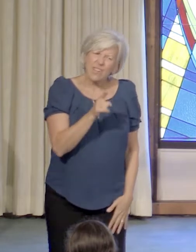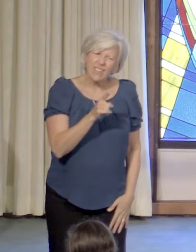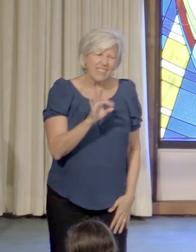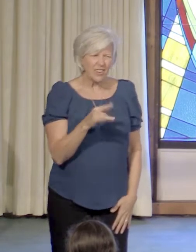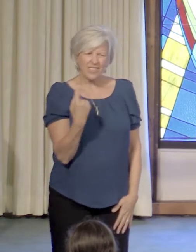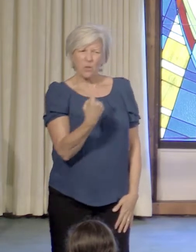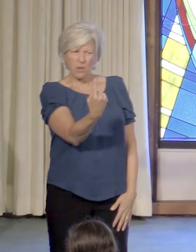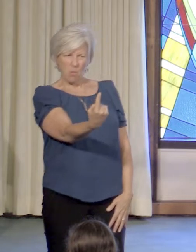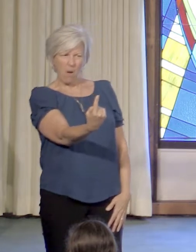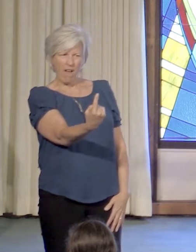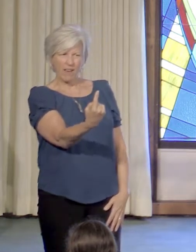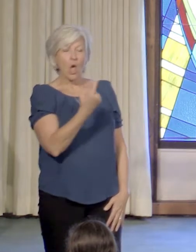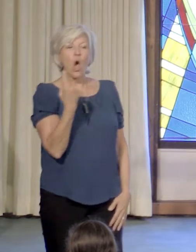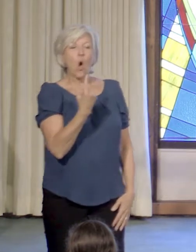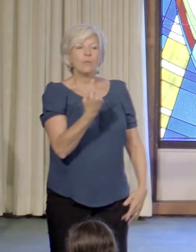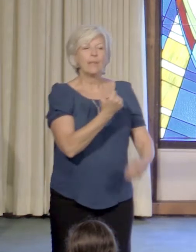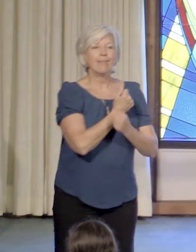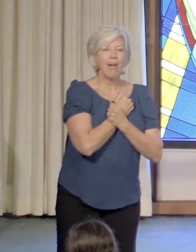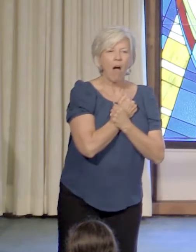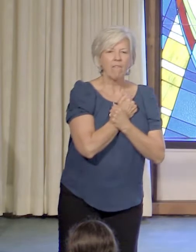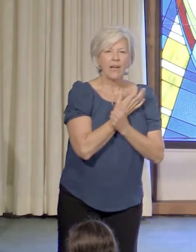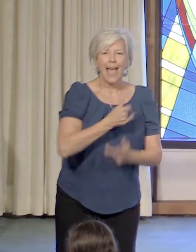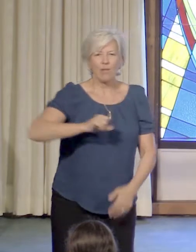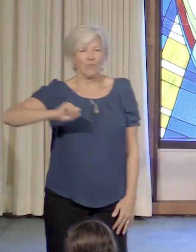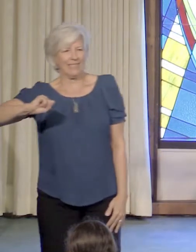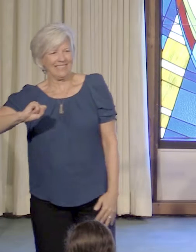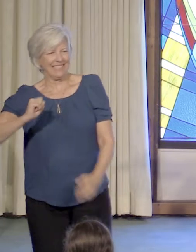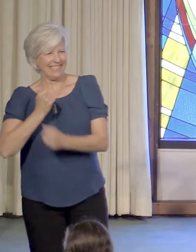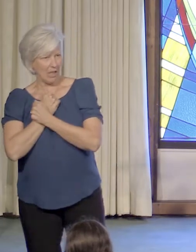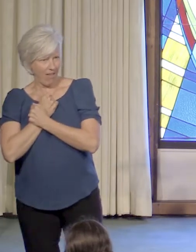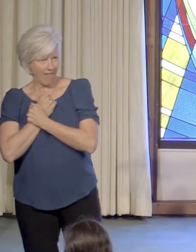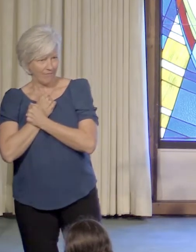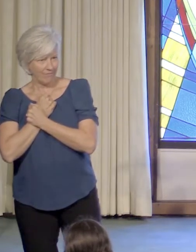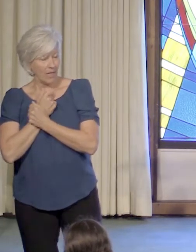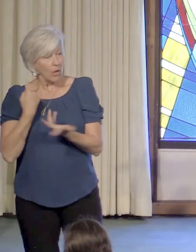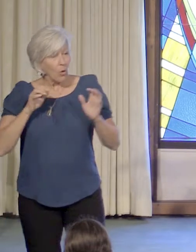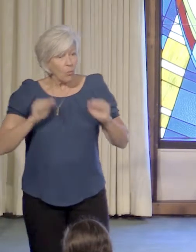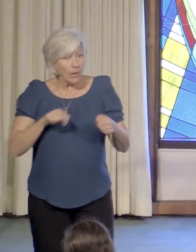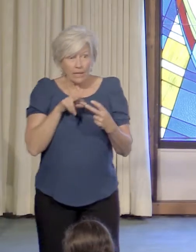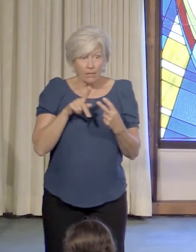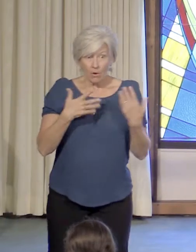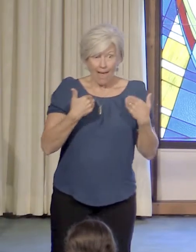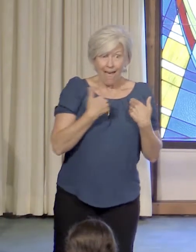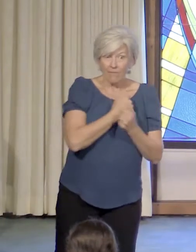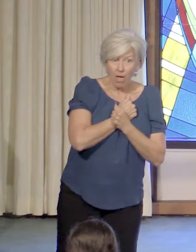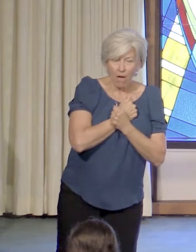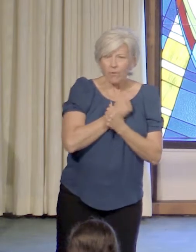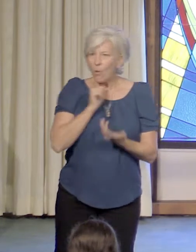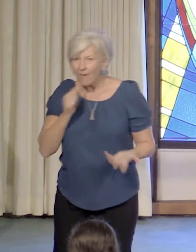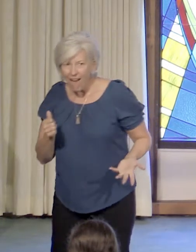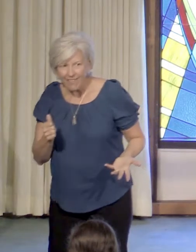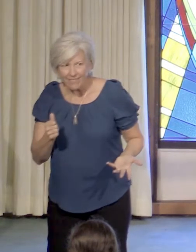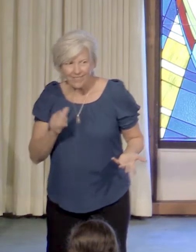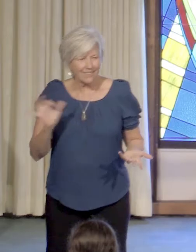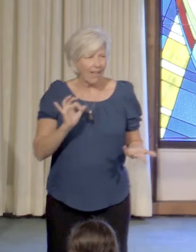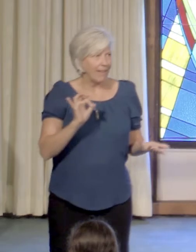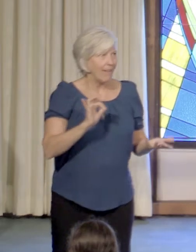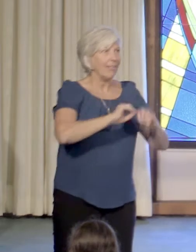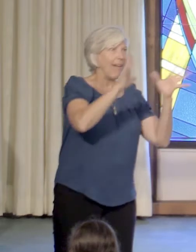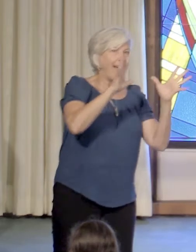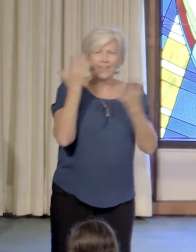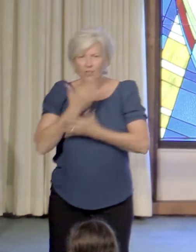love and resistance to love. You know, we can either have love or we cannot. It's kind of like light and dark.